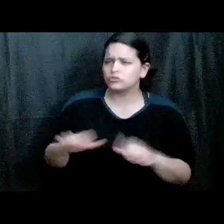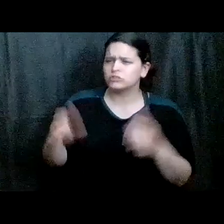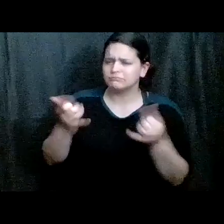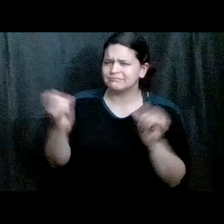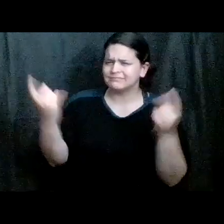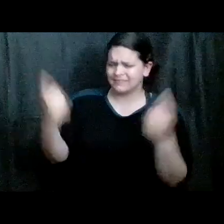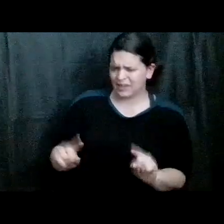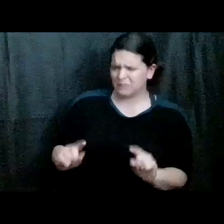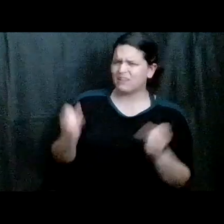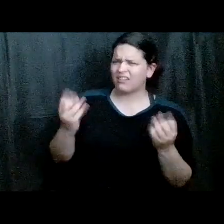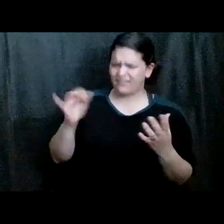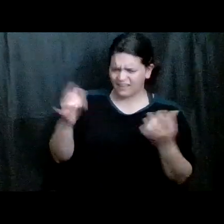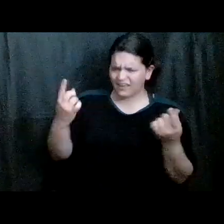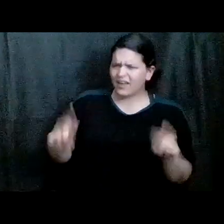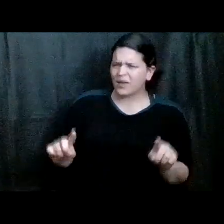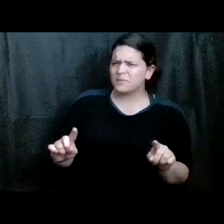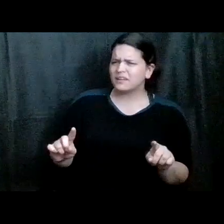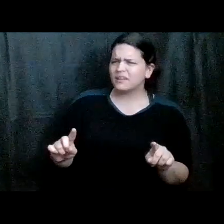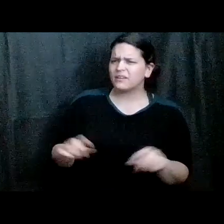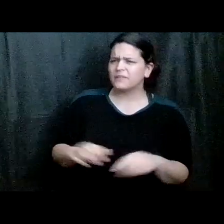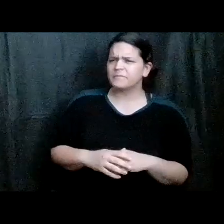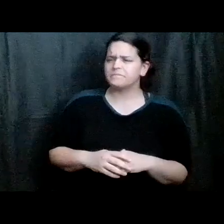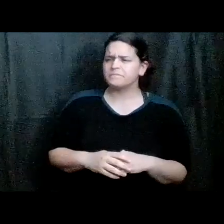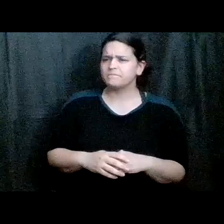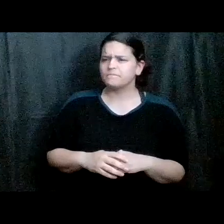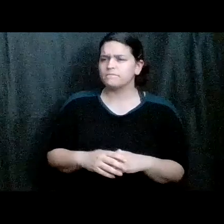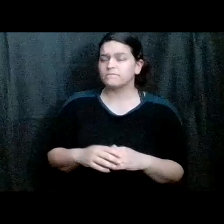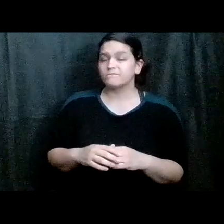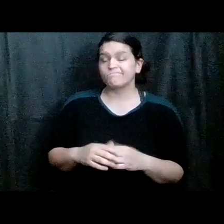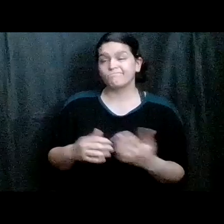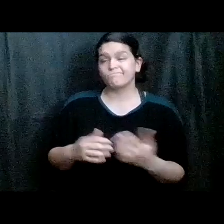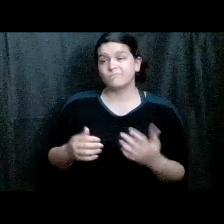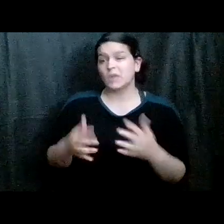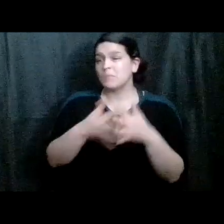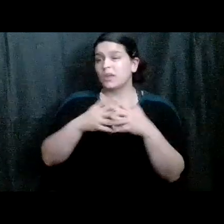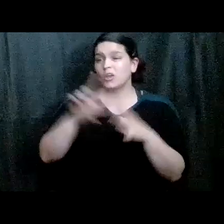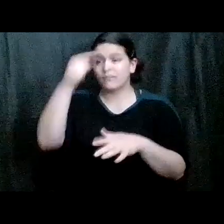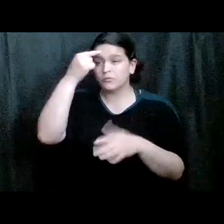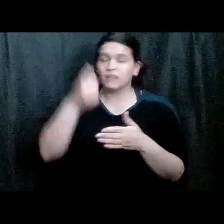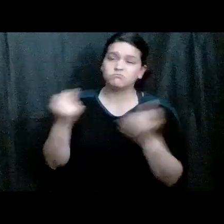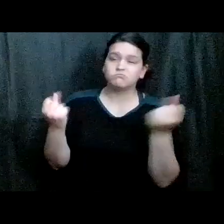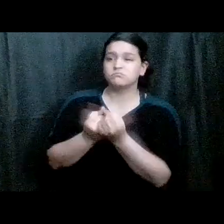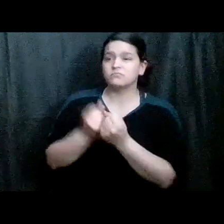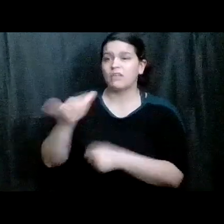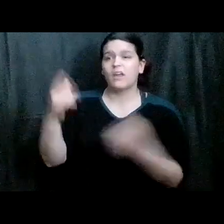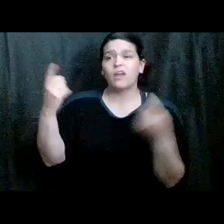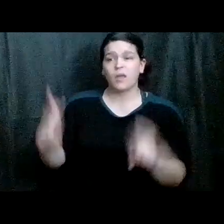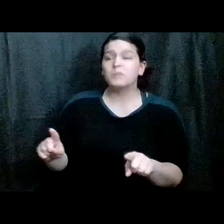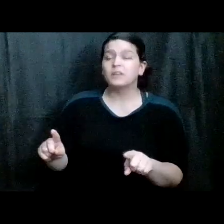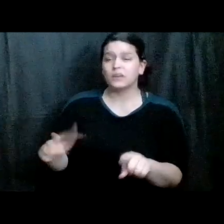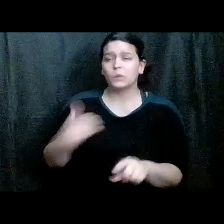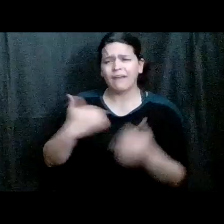it happening at the hands with the assistance of our own government. So we have a responsibility to our relatives in the